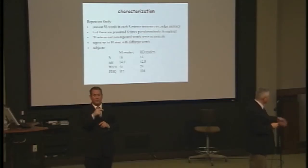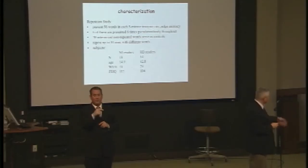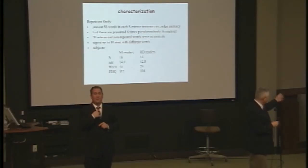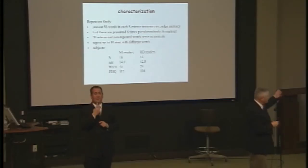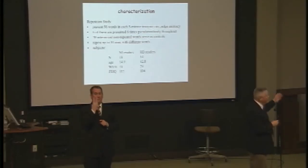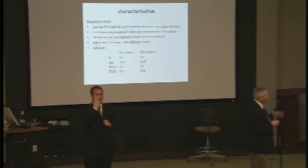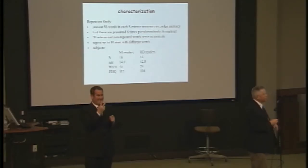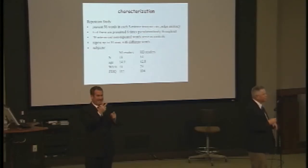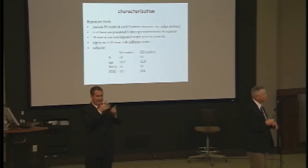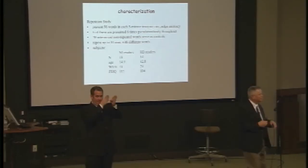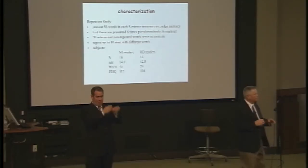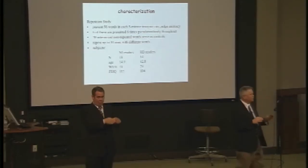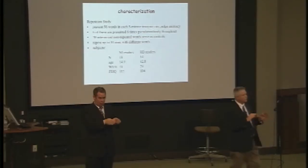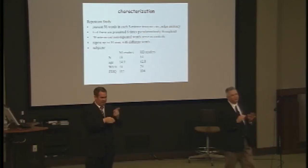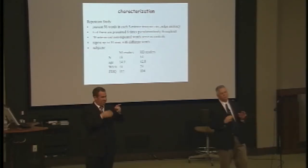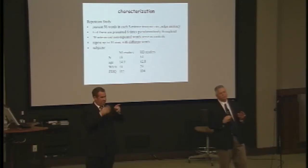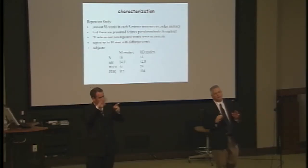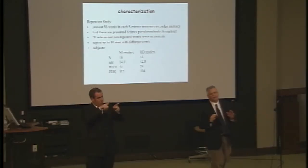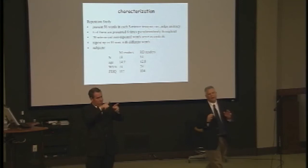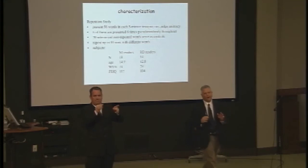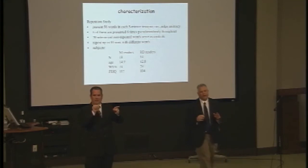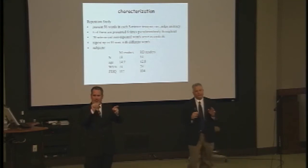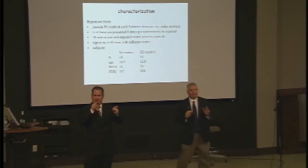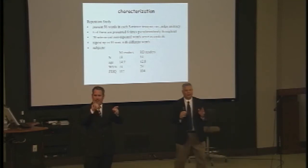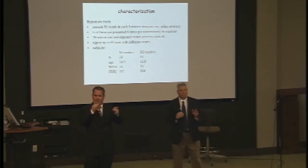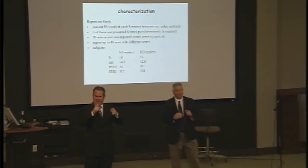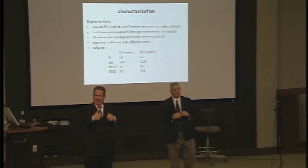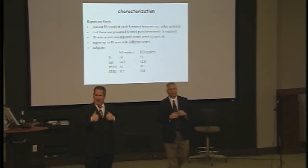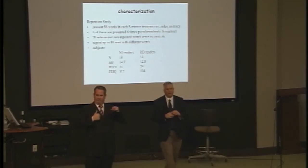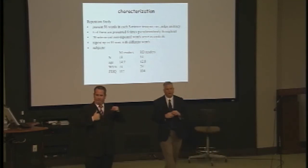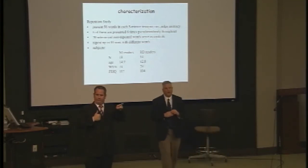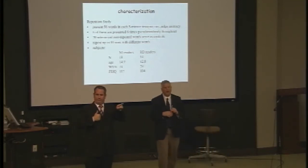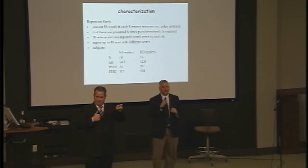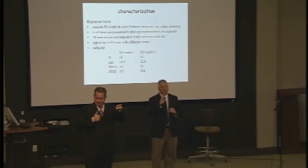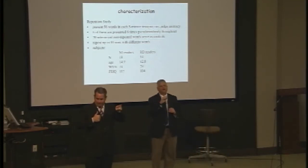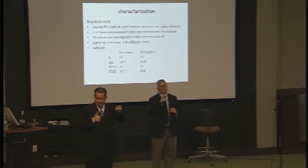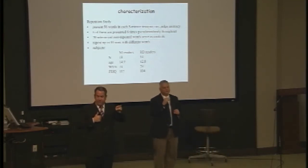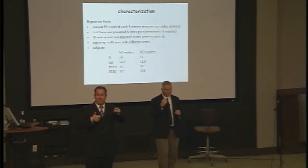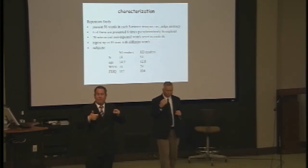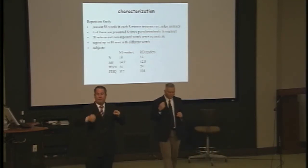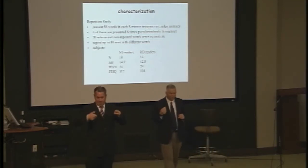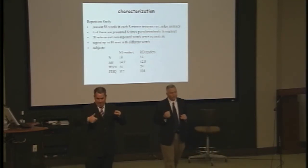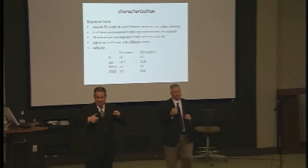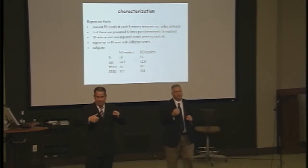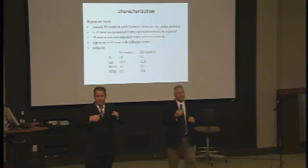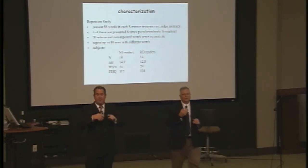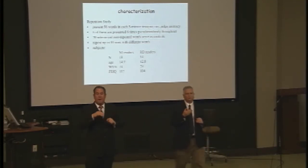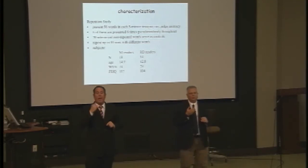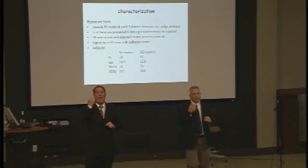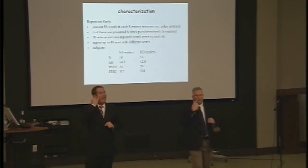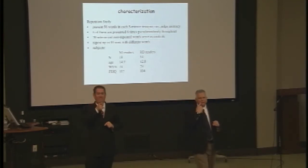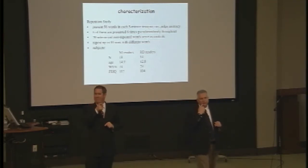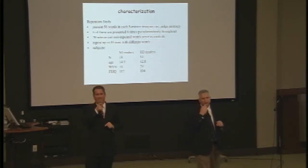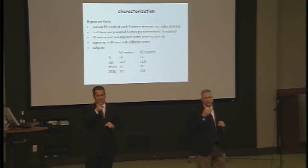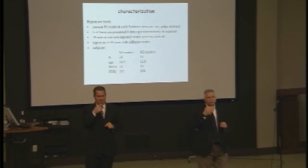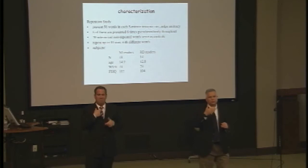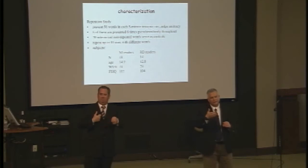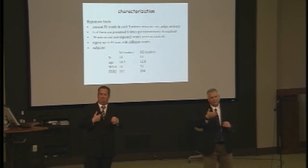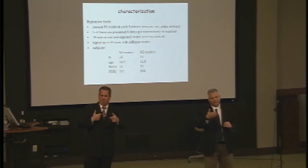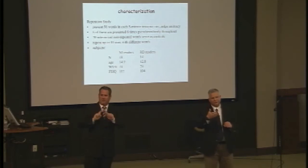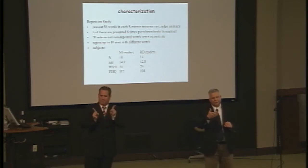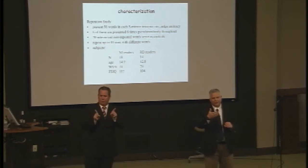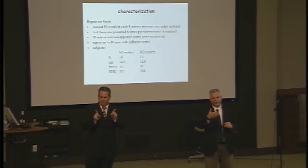if it's something like the television. So it's a very simple and dumb experiment. It's also the oldest trick in the book for